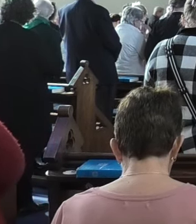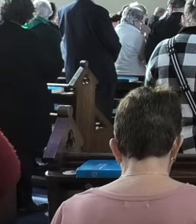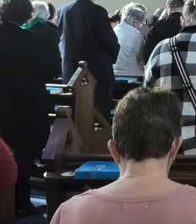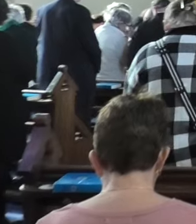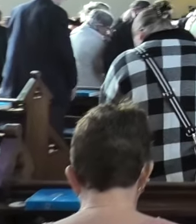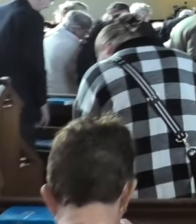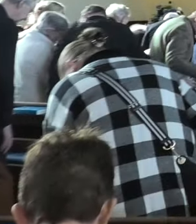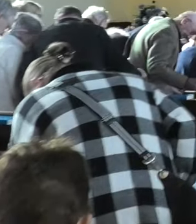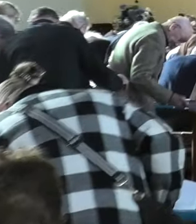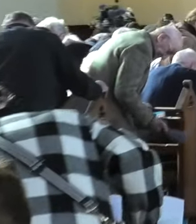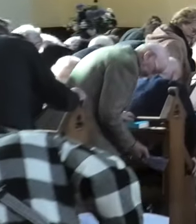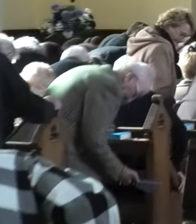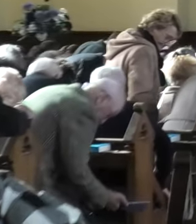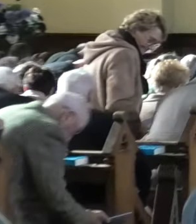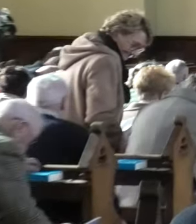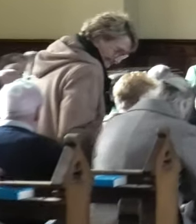Thank you. Please have a seat.